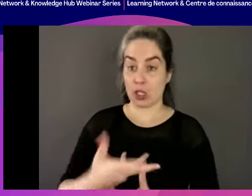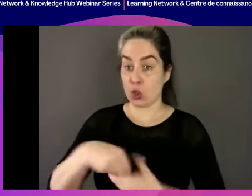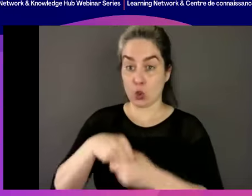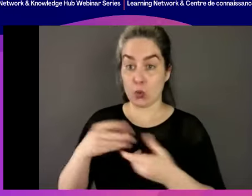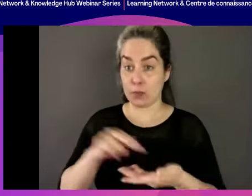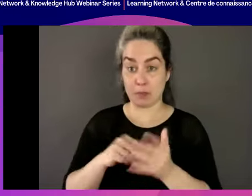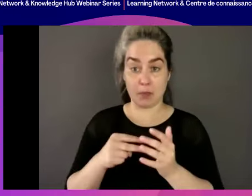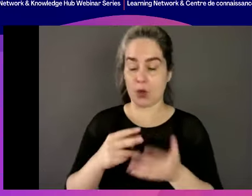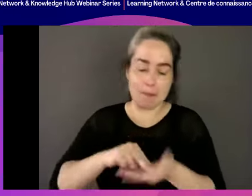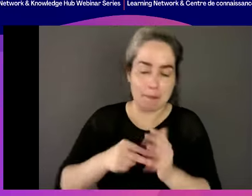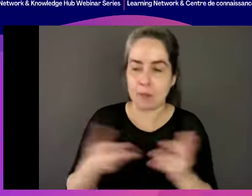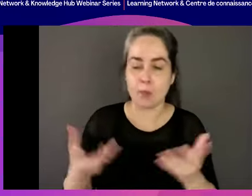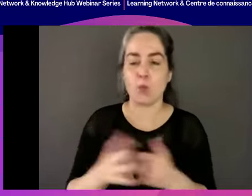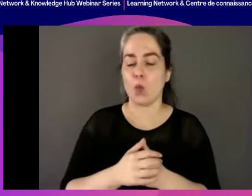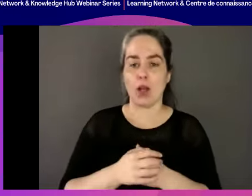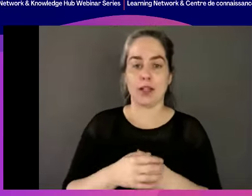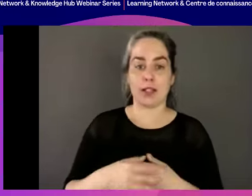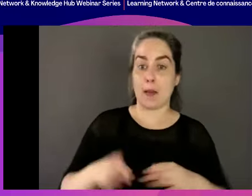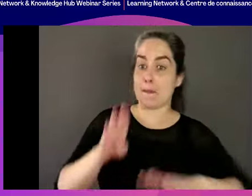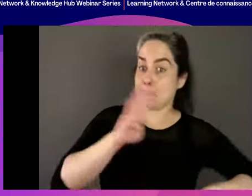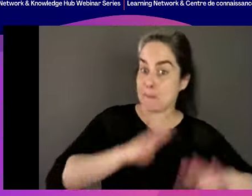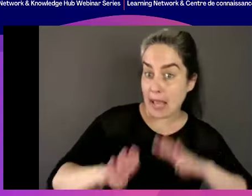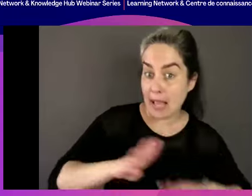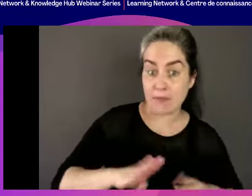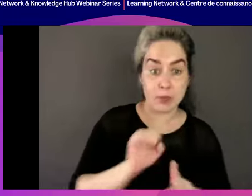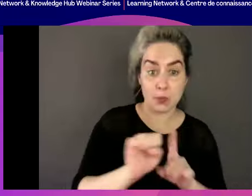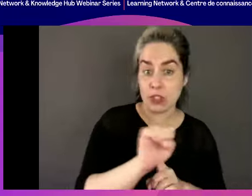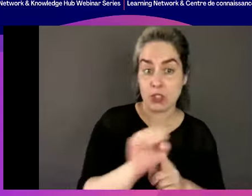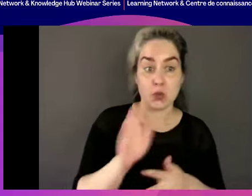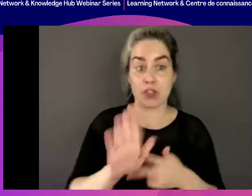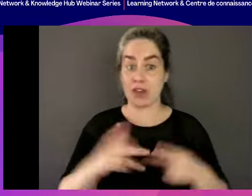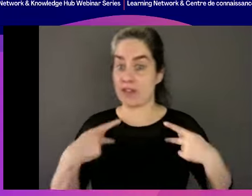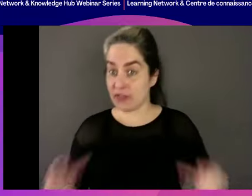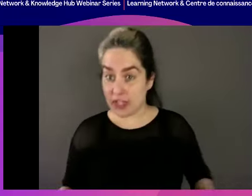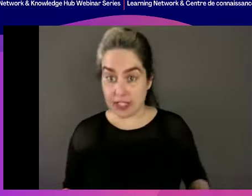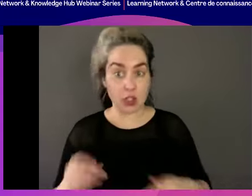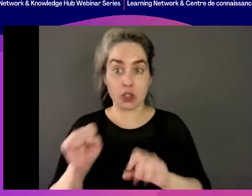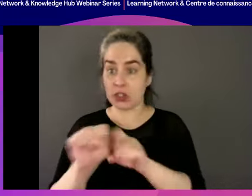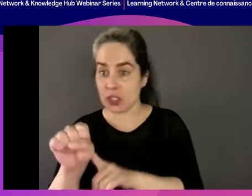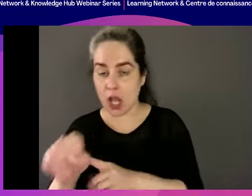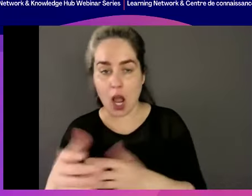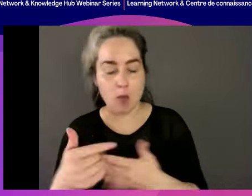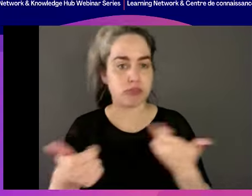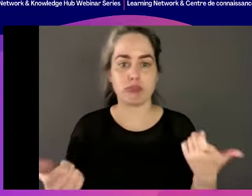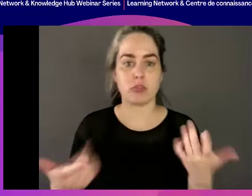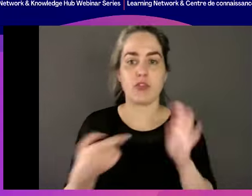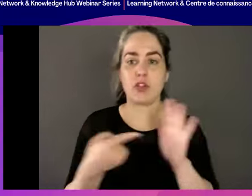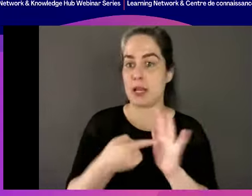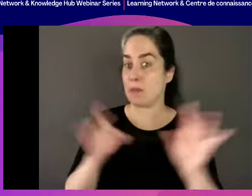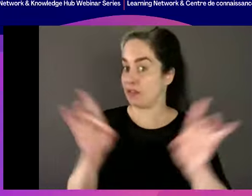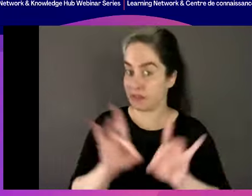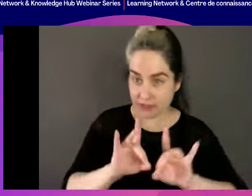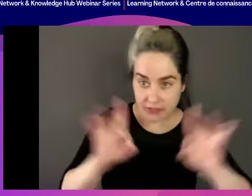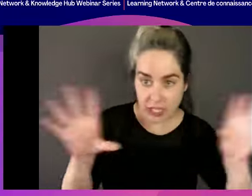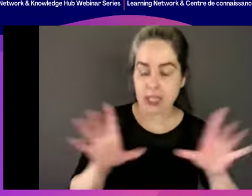outcomes and various social behavioral outcomes. And as I mentioned again, that includes things like violence